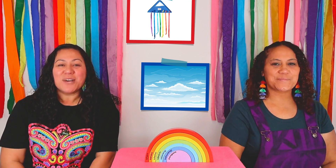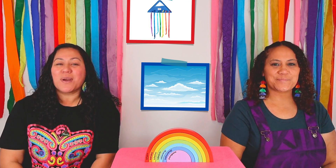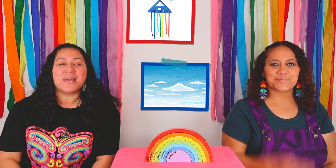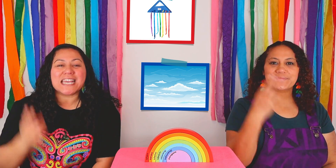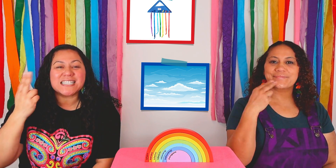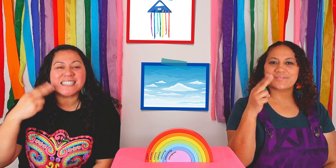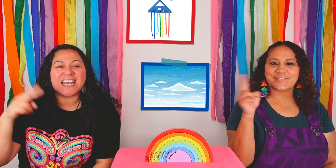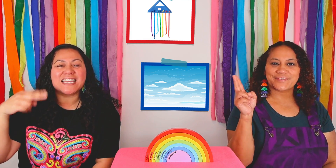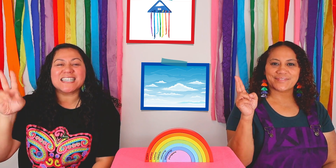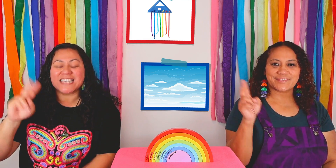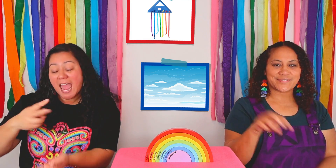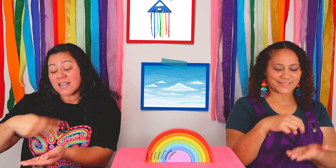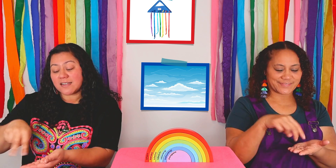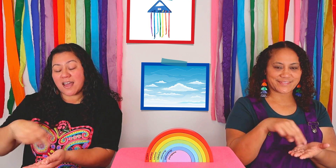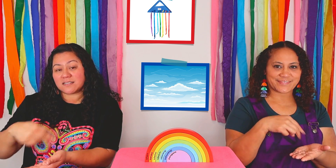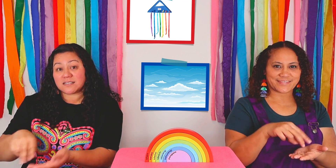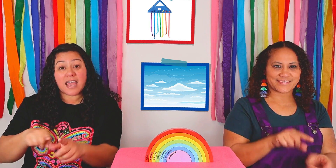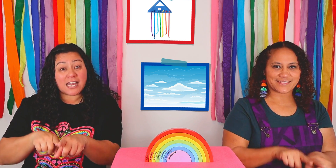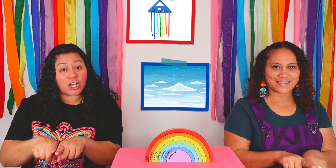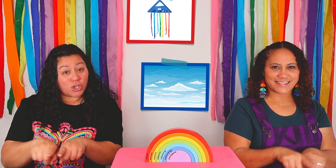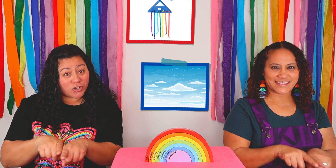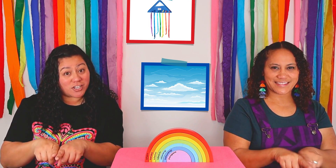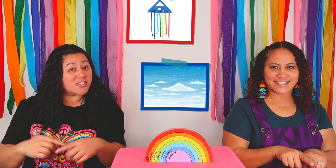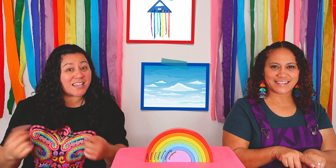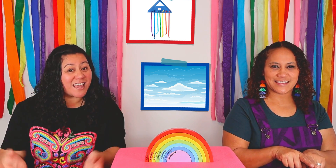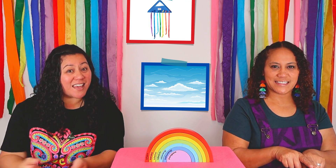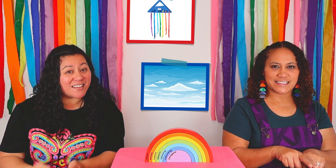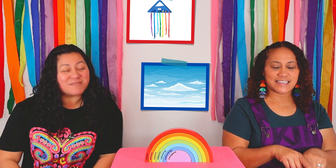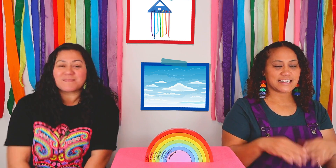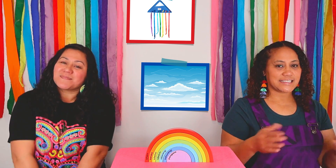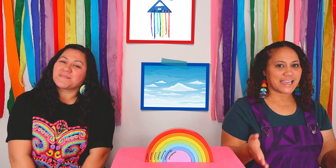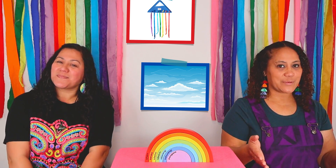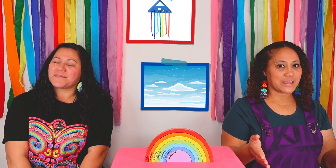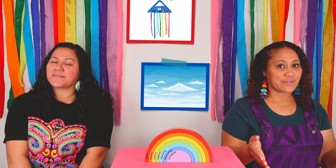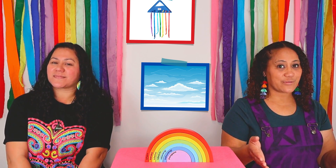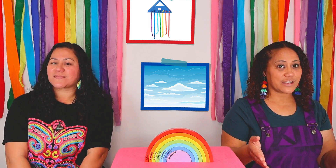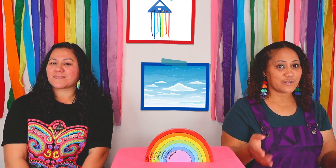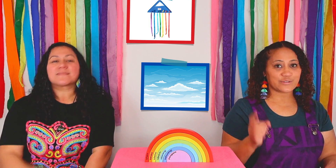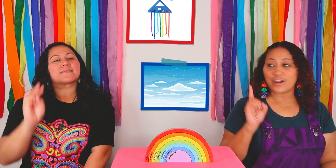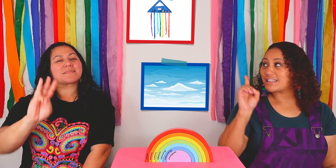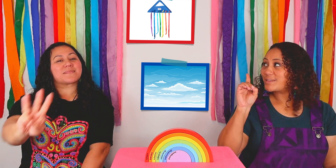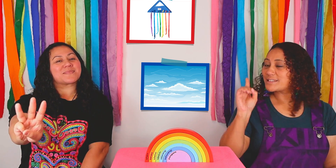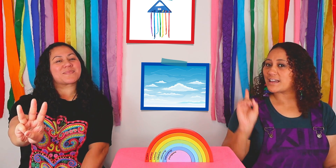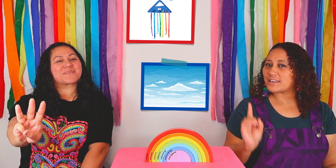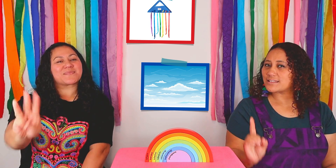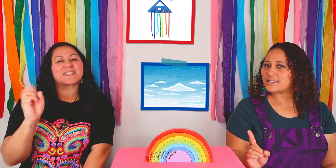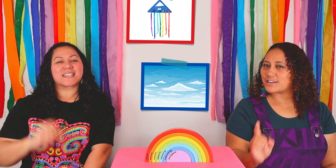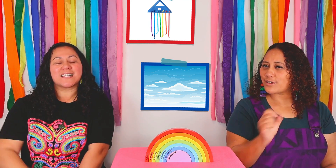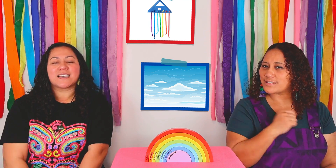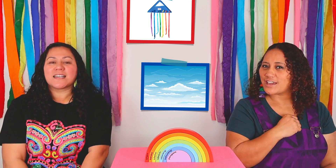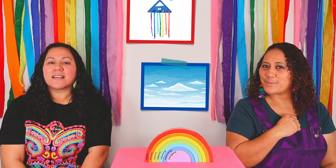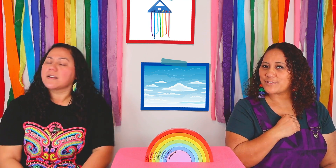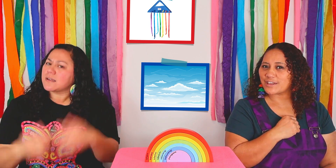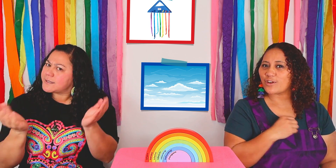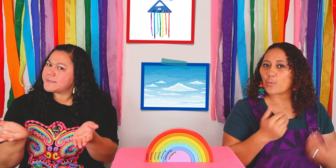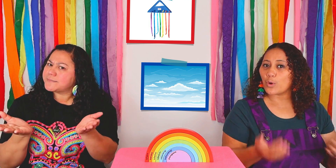Tunes. where we get to sing and dance and learn together. Now we have 3 clues right here beside us that are